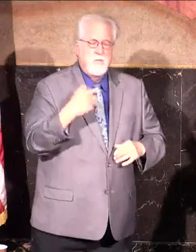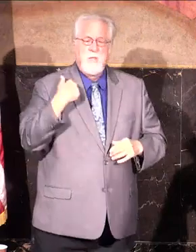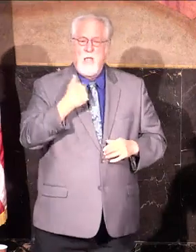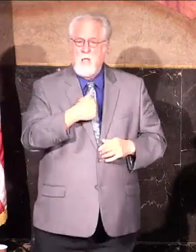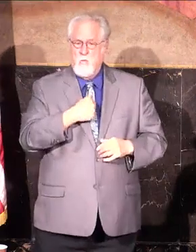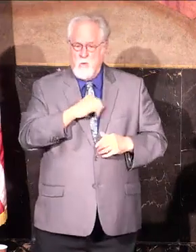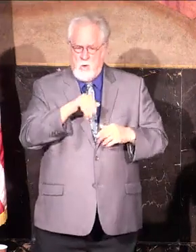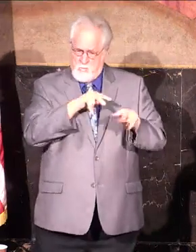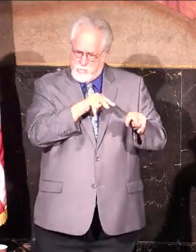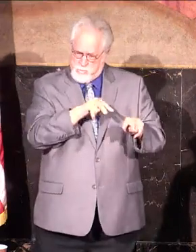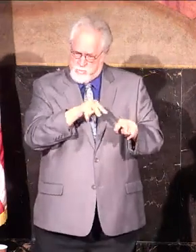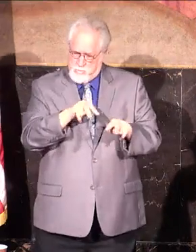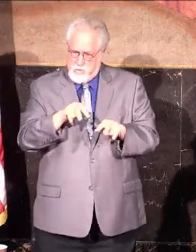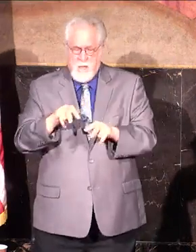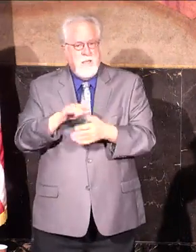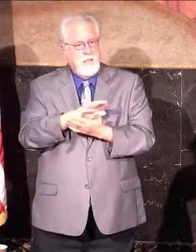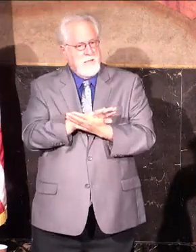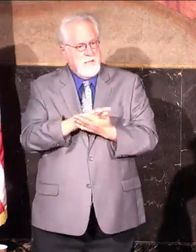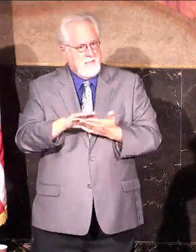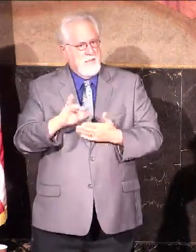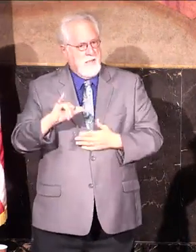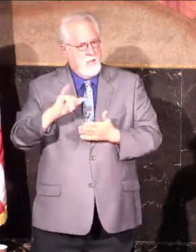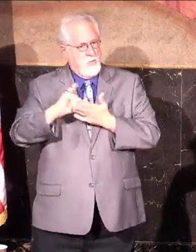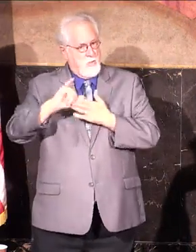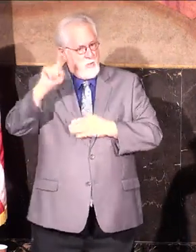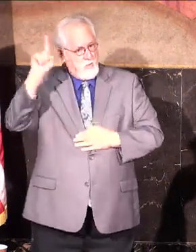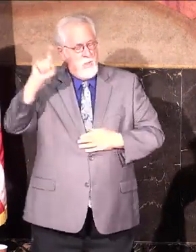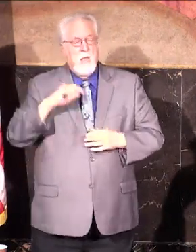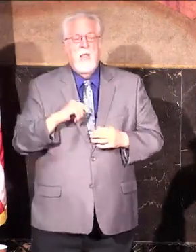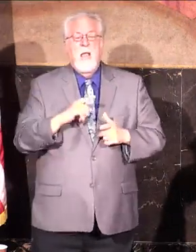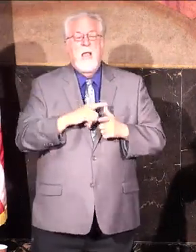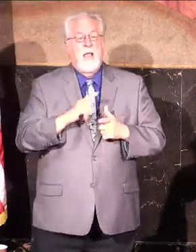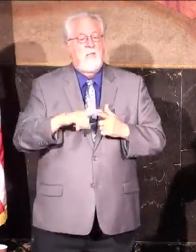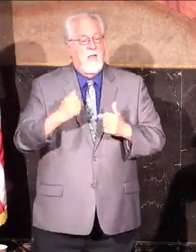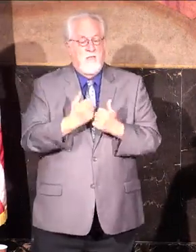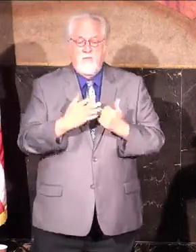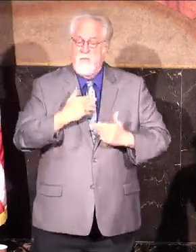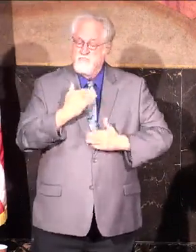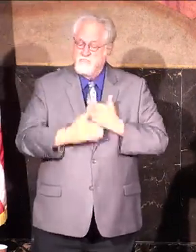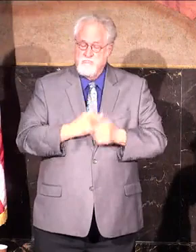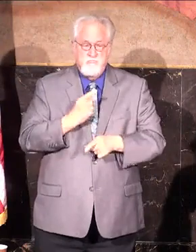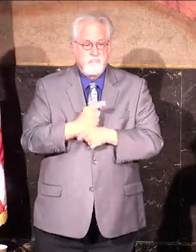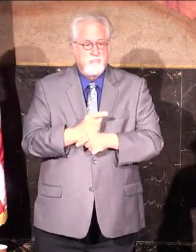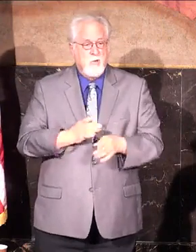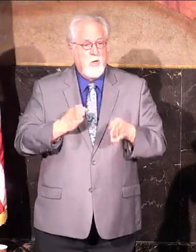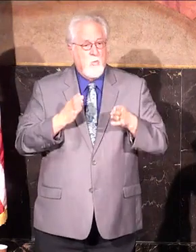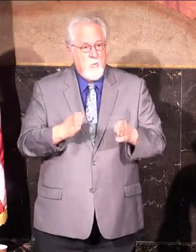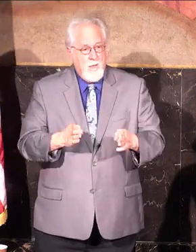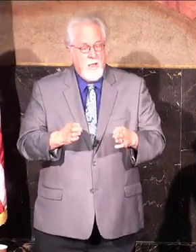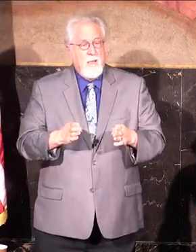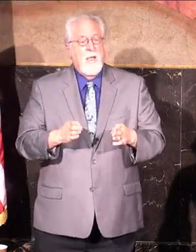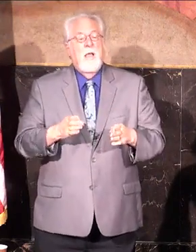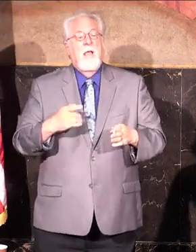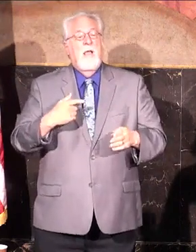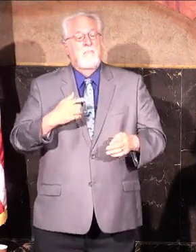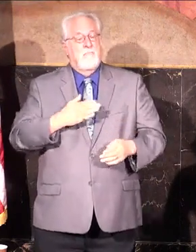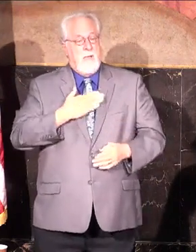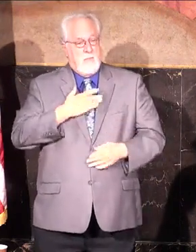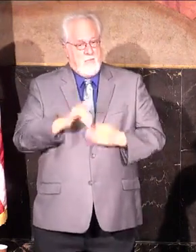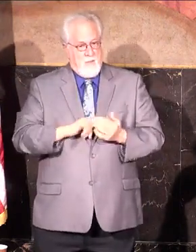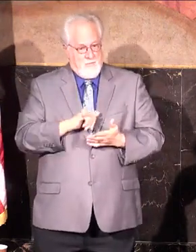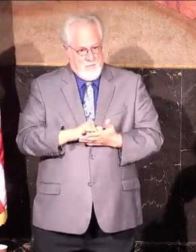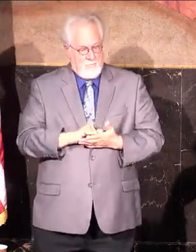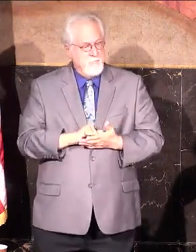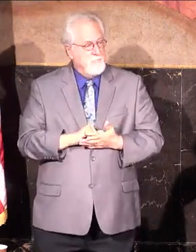all tracking really nicely, just like New York, and everything was going in the right direction. We were very happy about it. Our